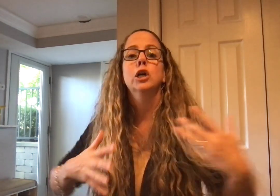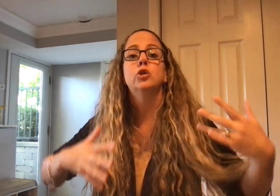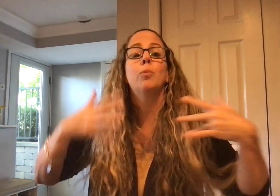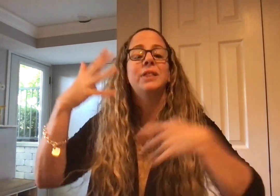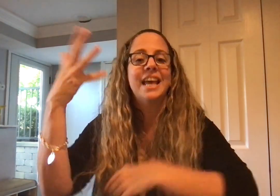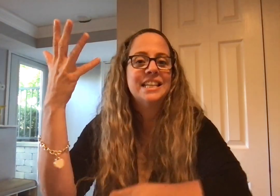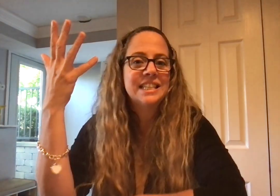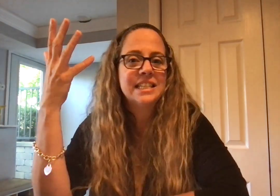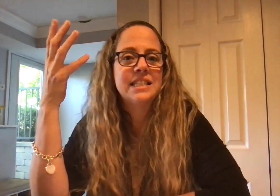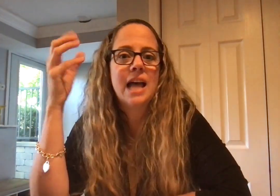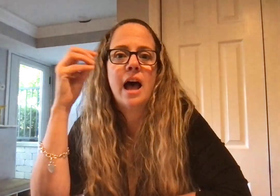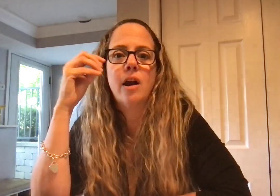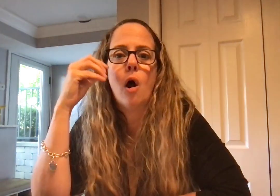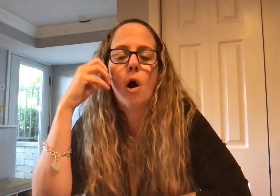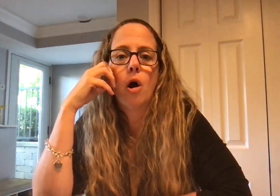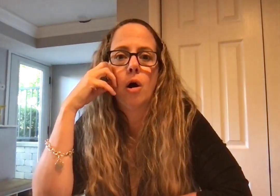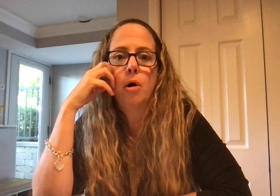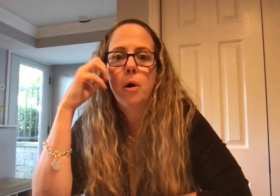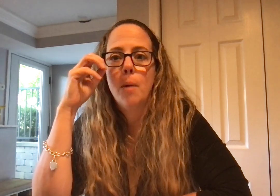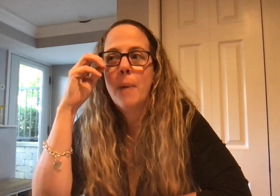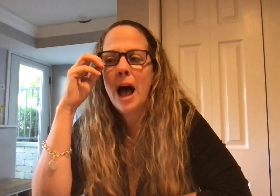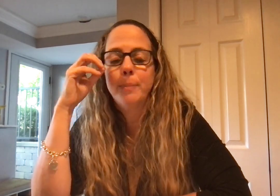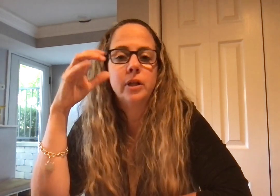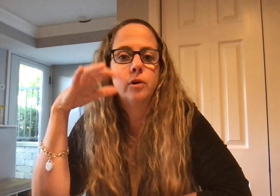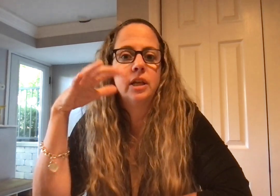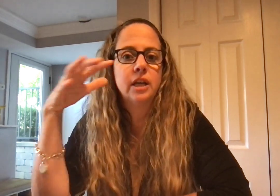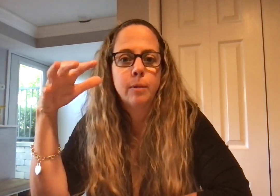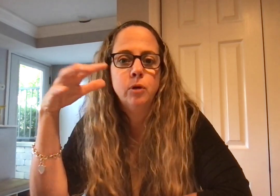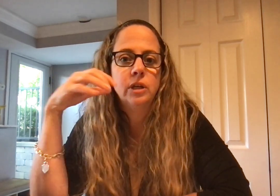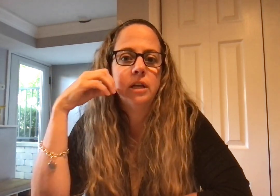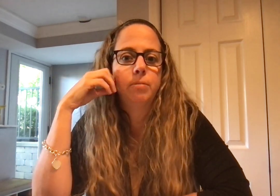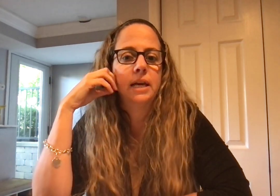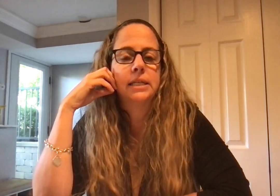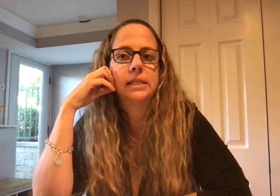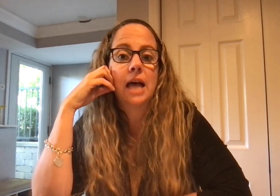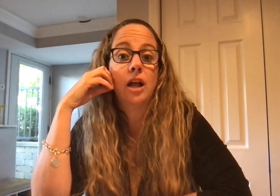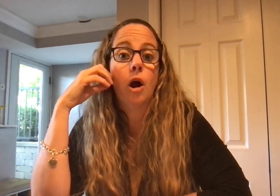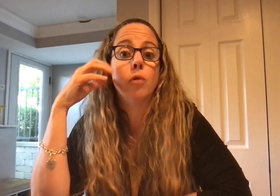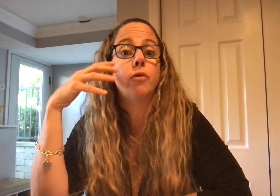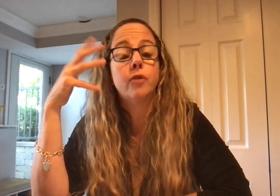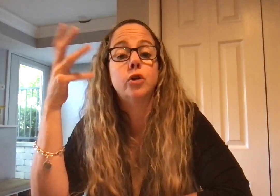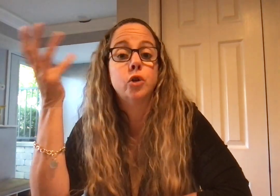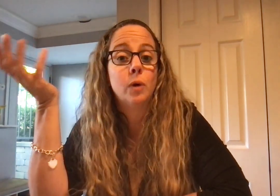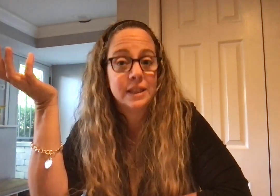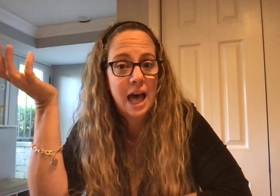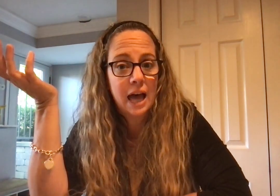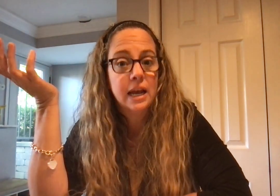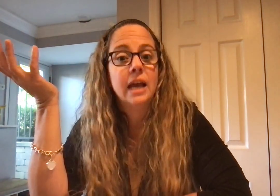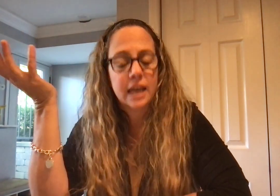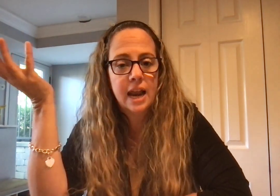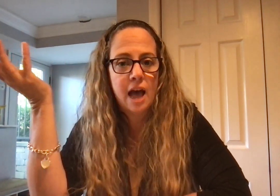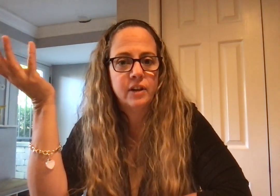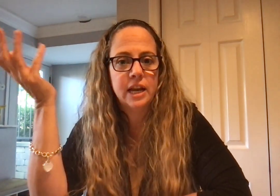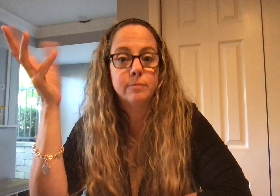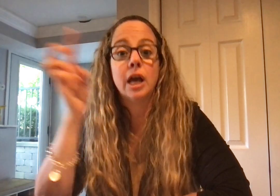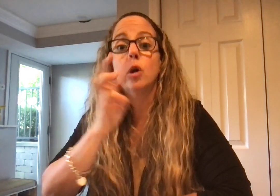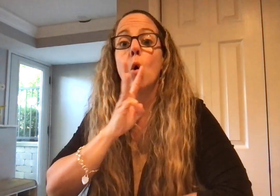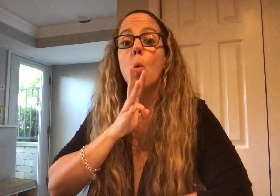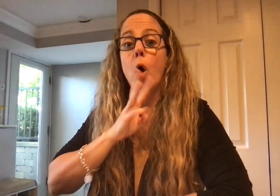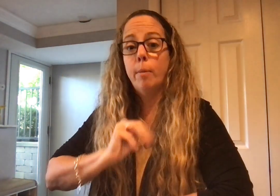so places that are popular in the community, places that are referred to a lot, can have a name sign.